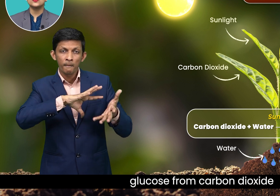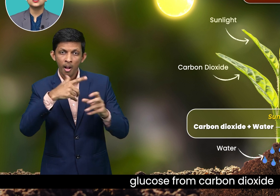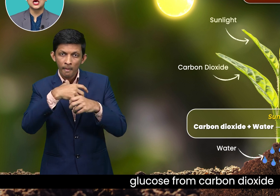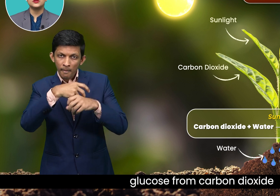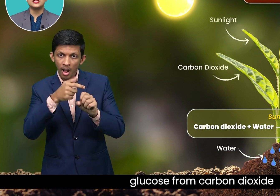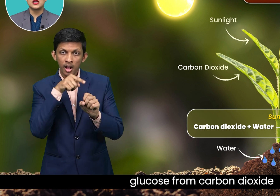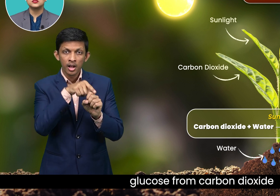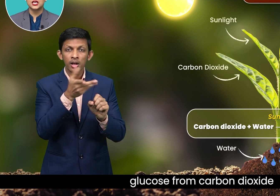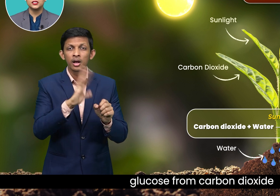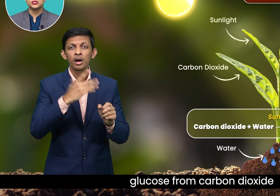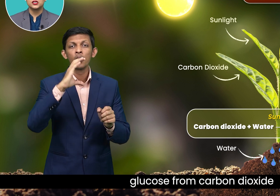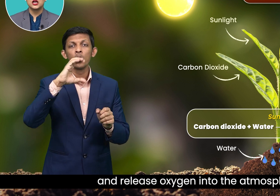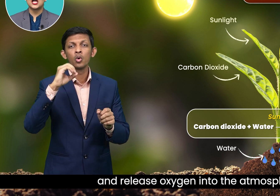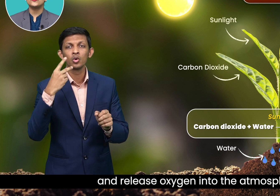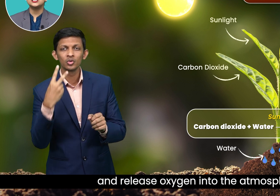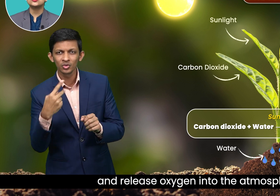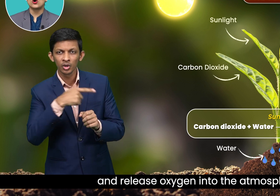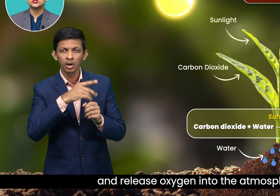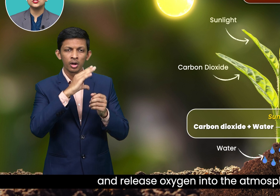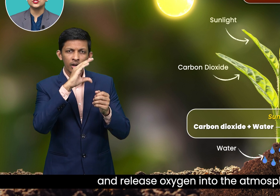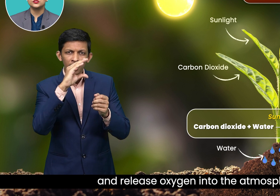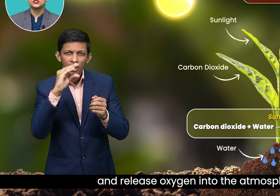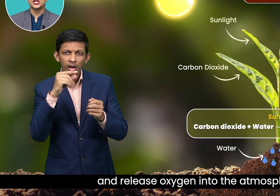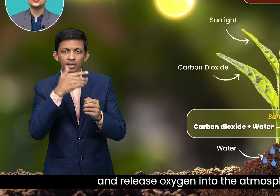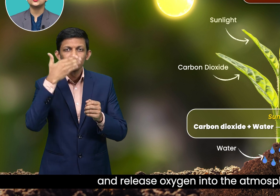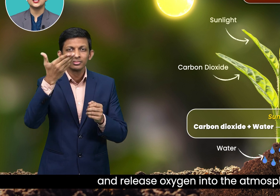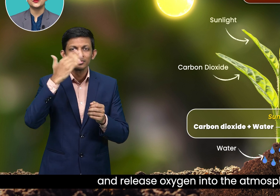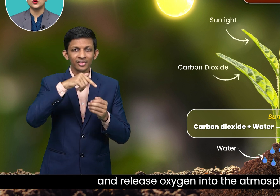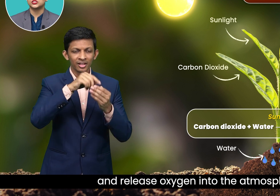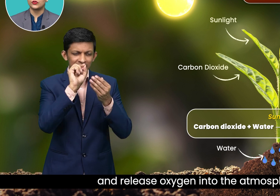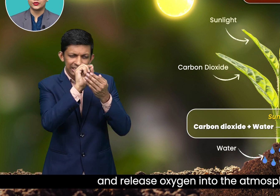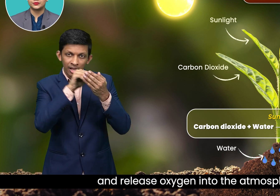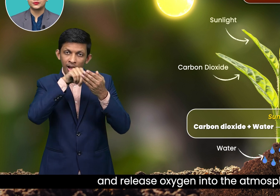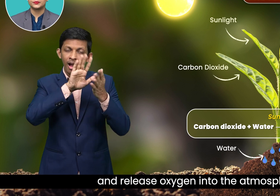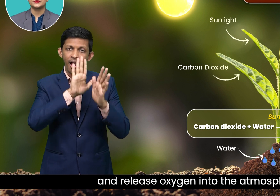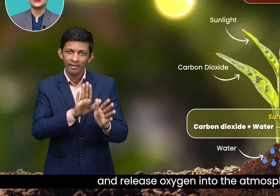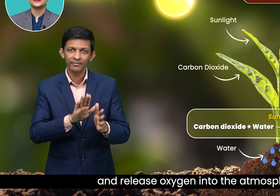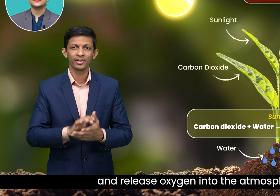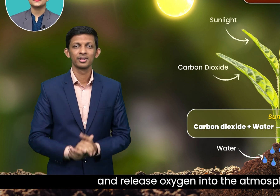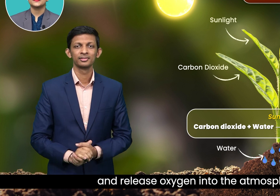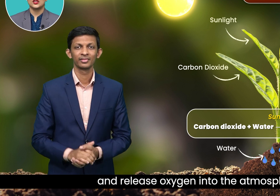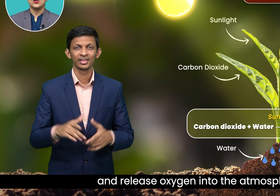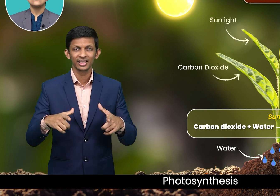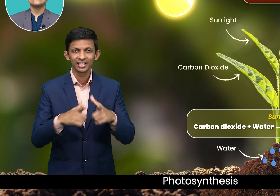glucose from carbon dioxide and release oxygen into the atmosphere.